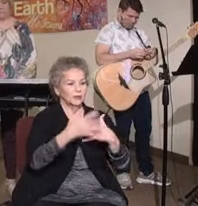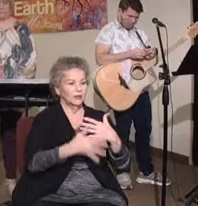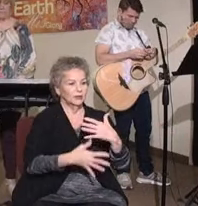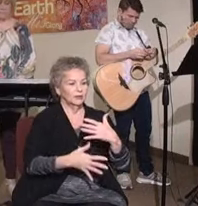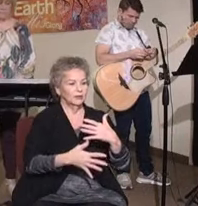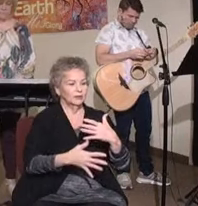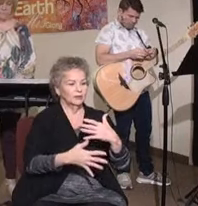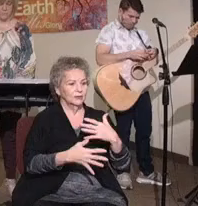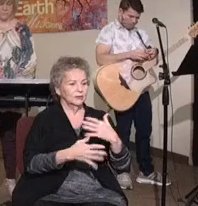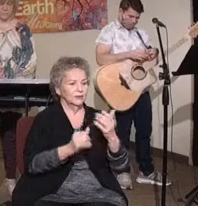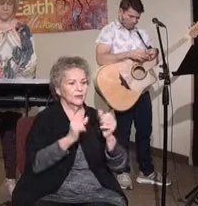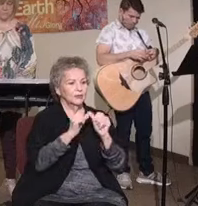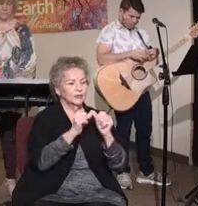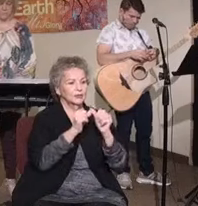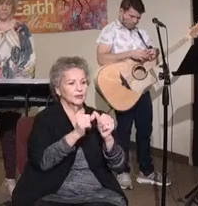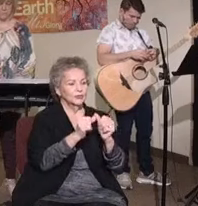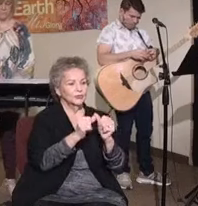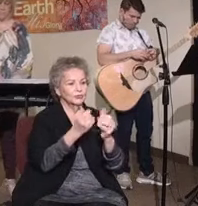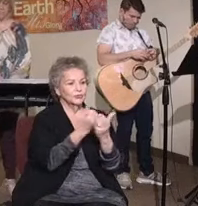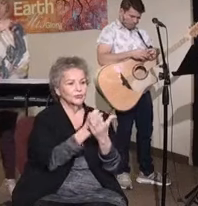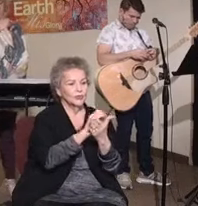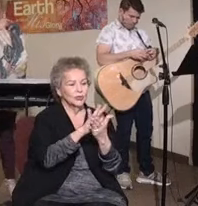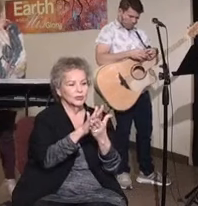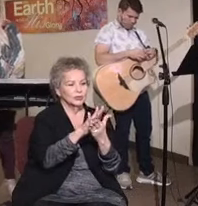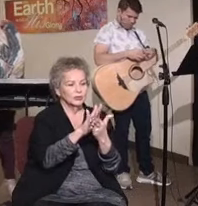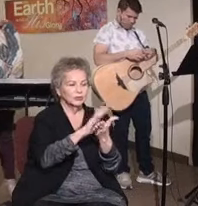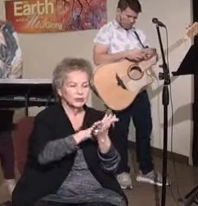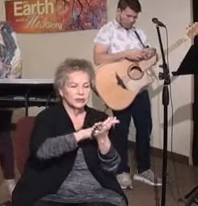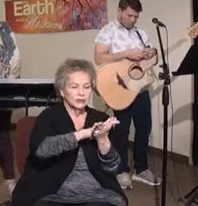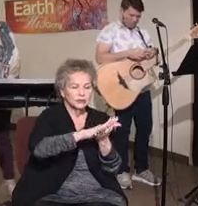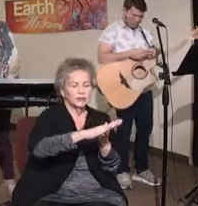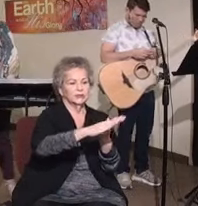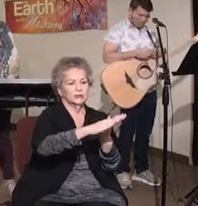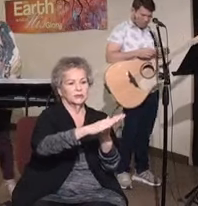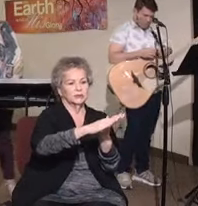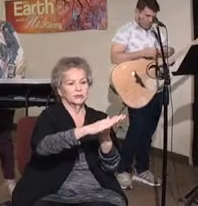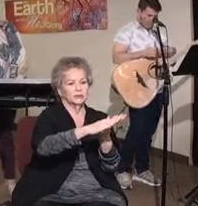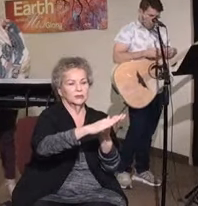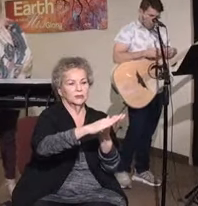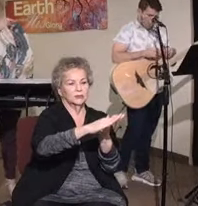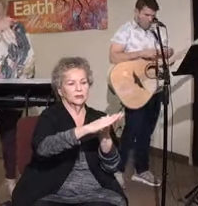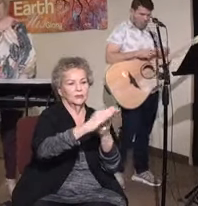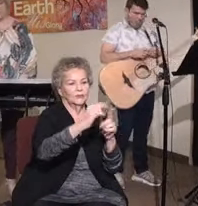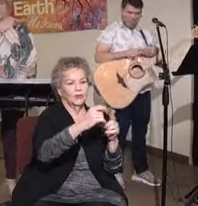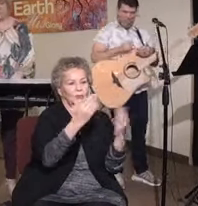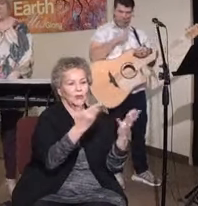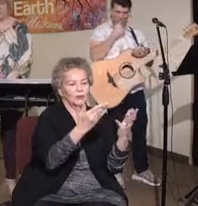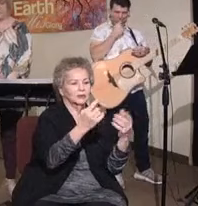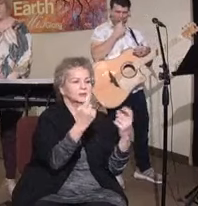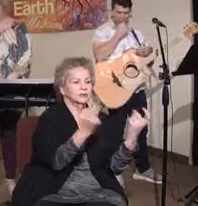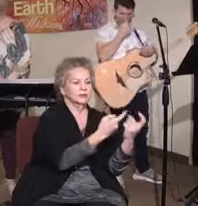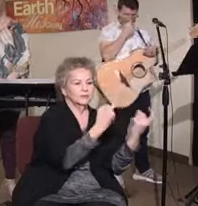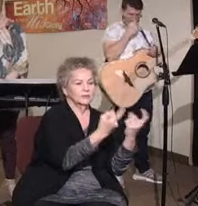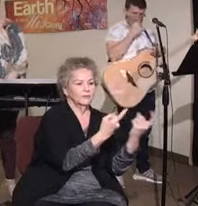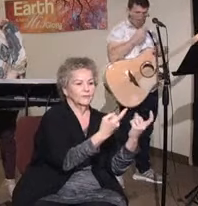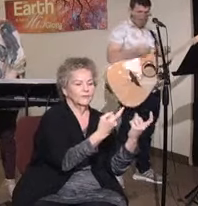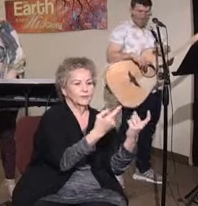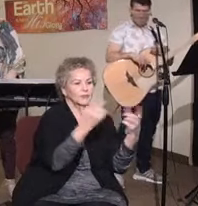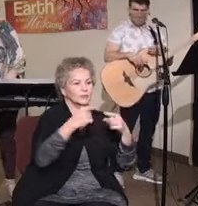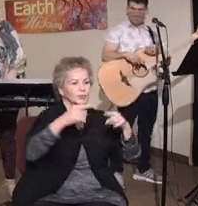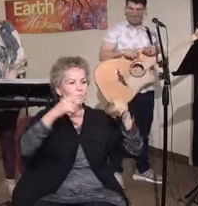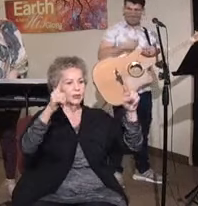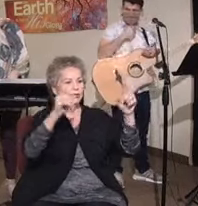to wash us and cleanse us from our sin. Let's together proclaim the washing of the